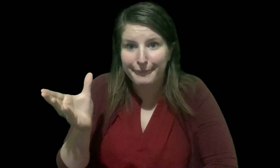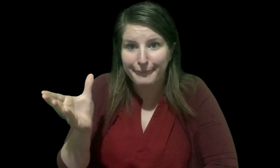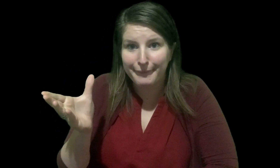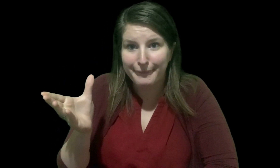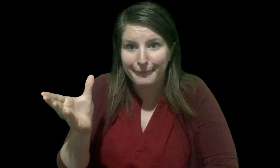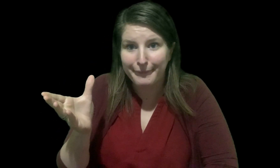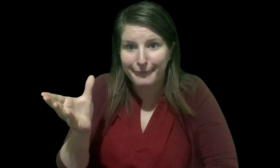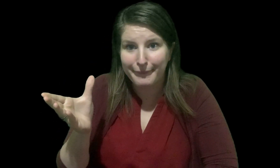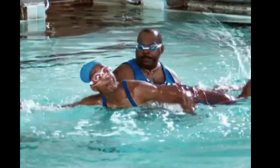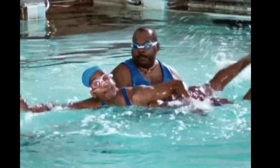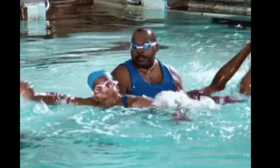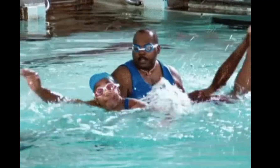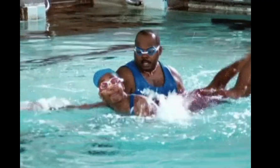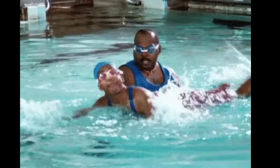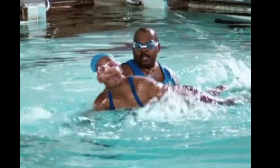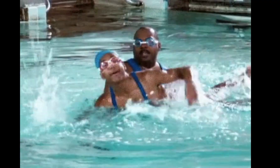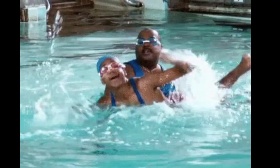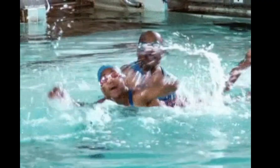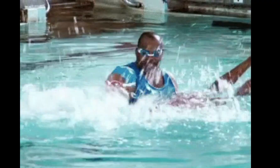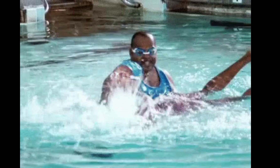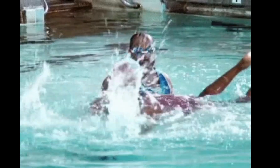might look like this.